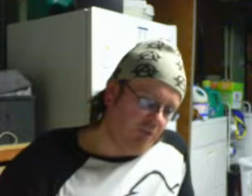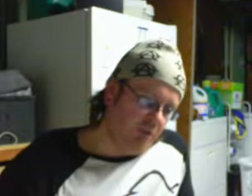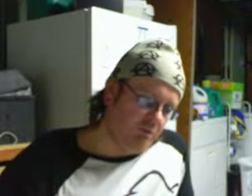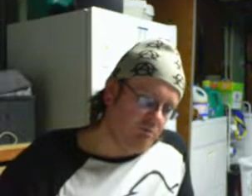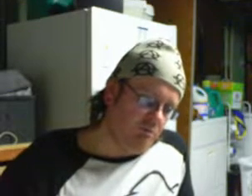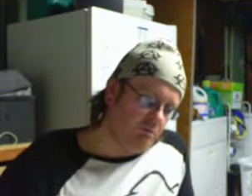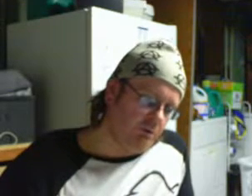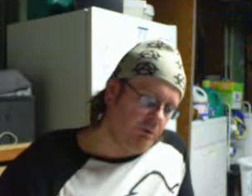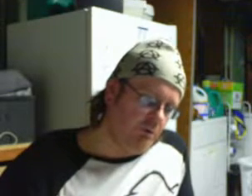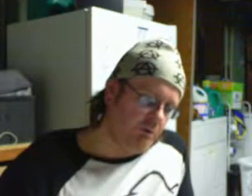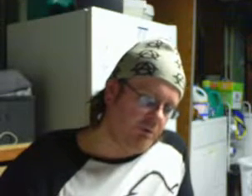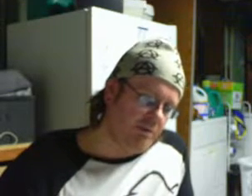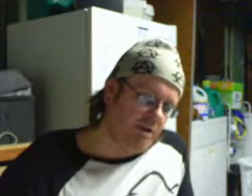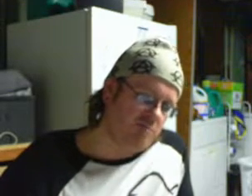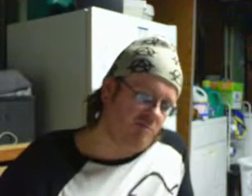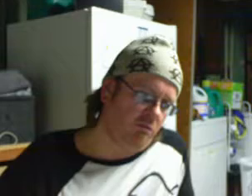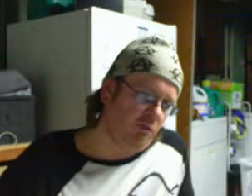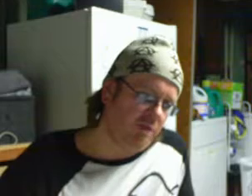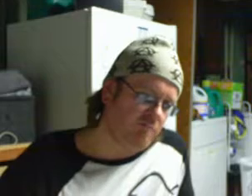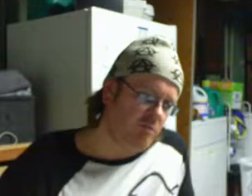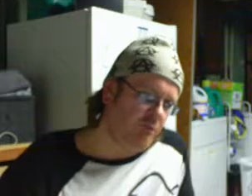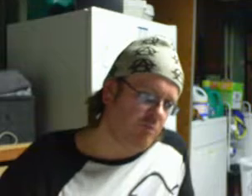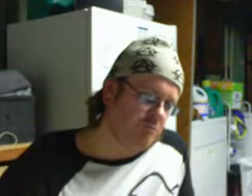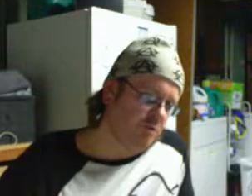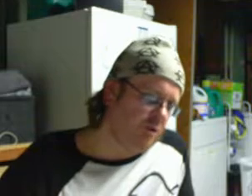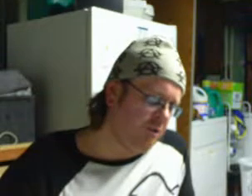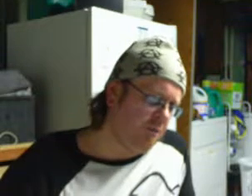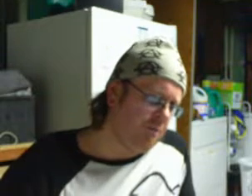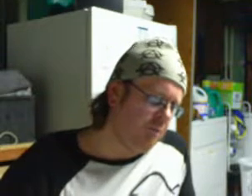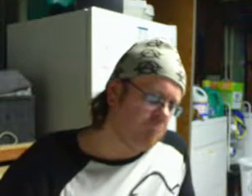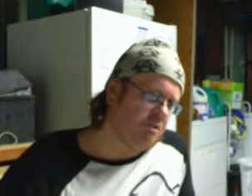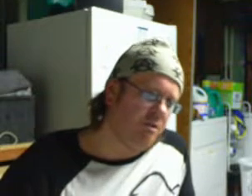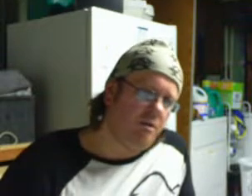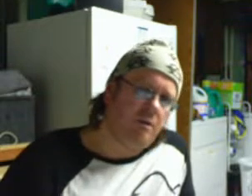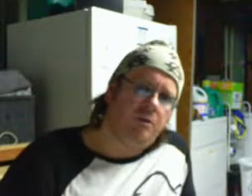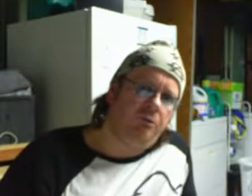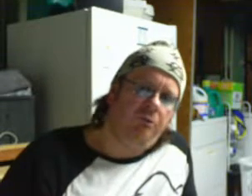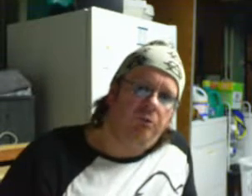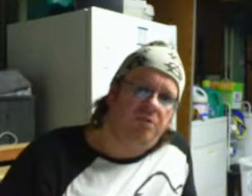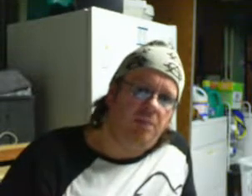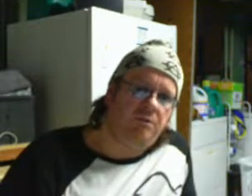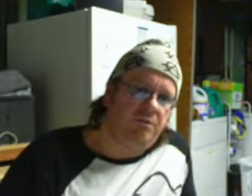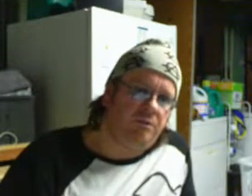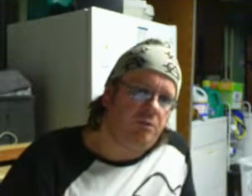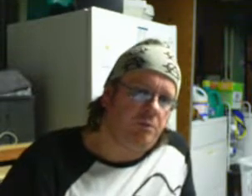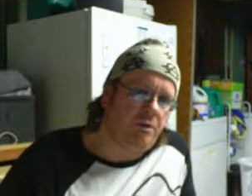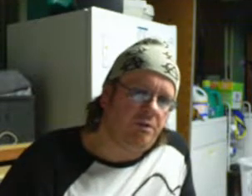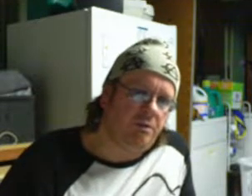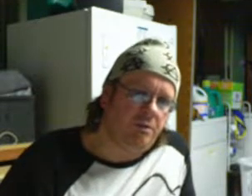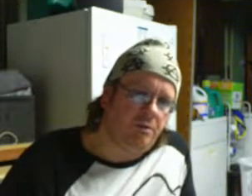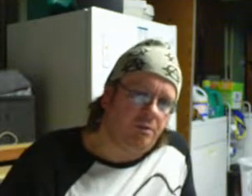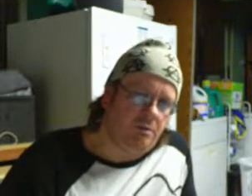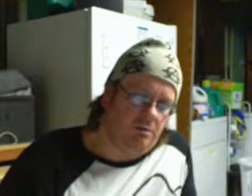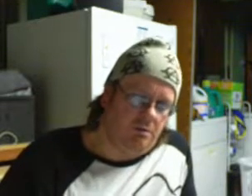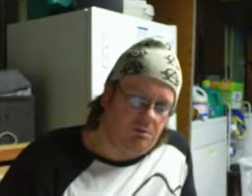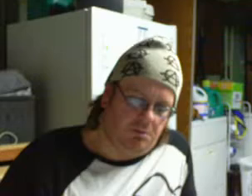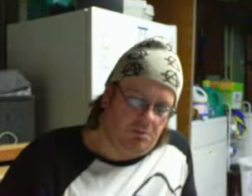too long ago, talking about how we're all great and we're all so good and everything, but there's no substance to it.